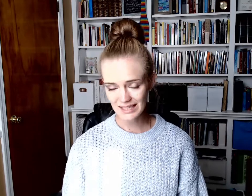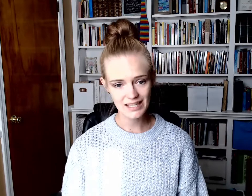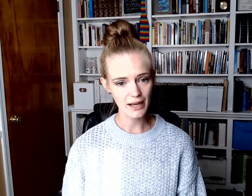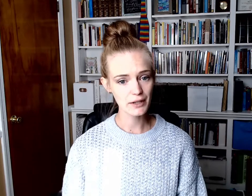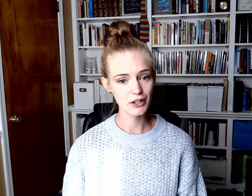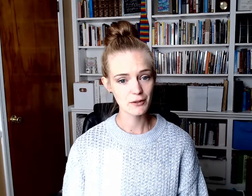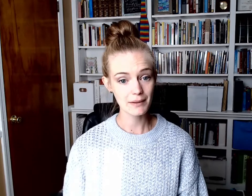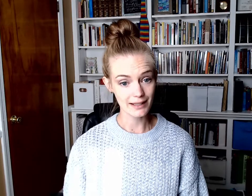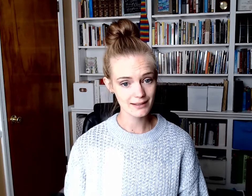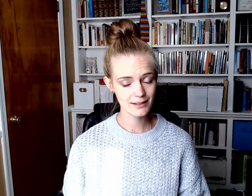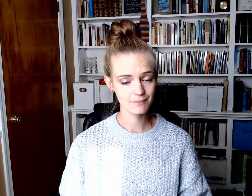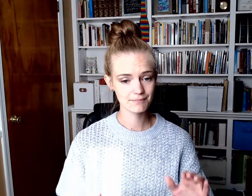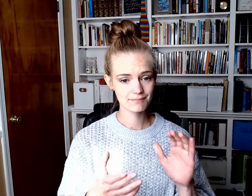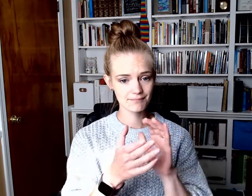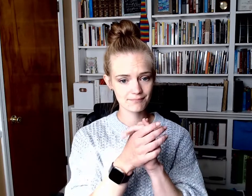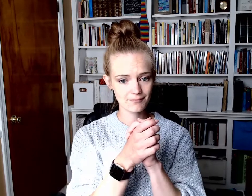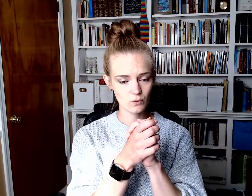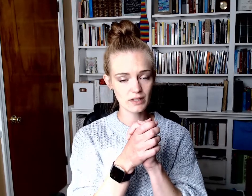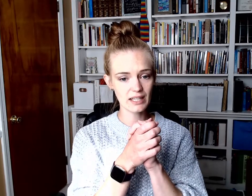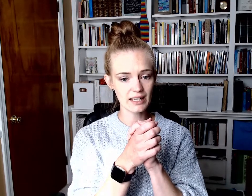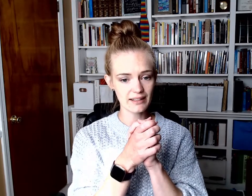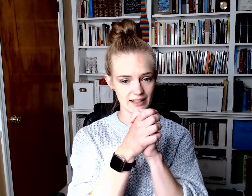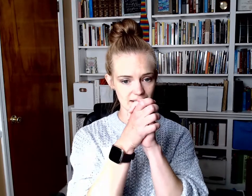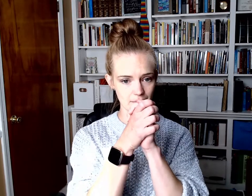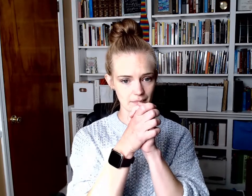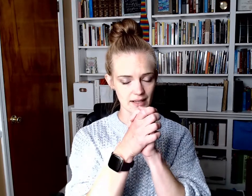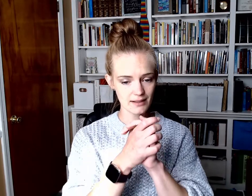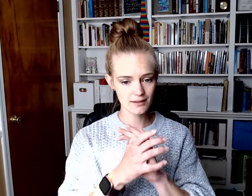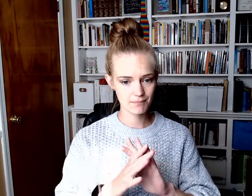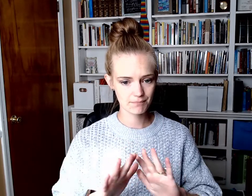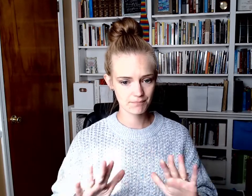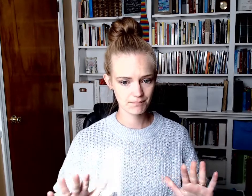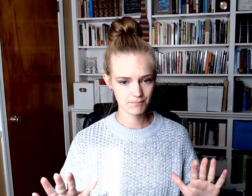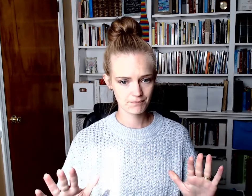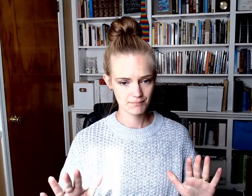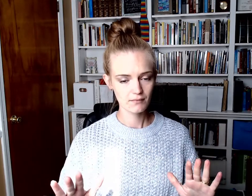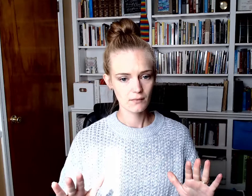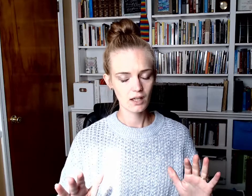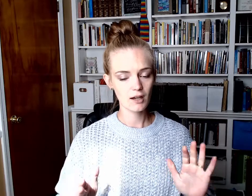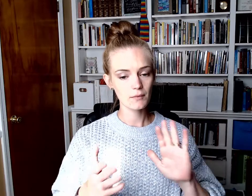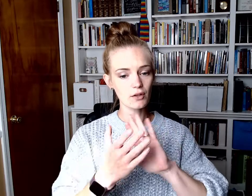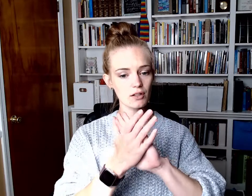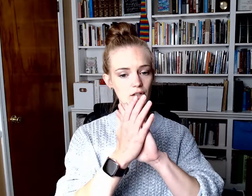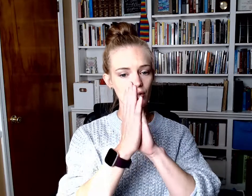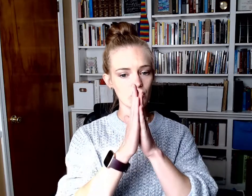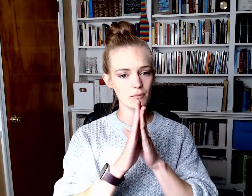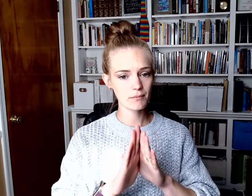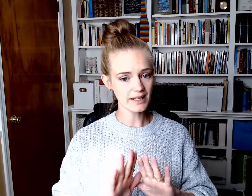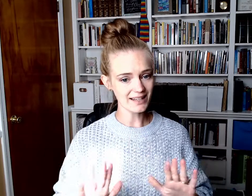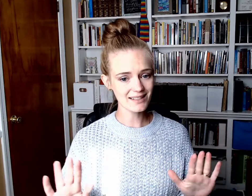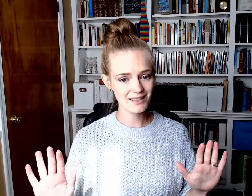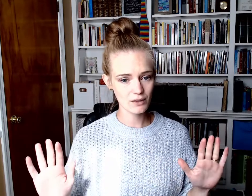today we learned peace. We did it like this, peace. You can do peace, which